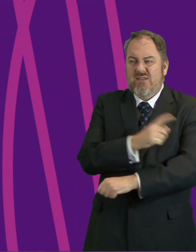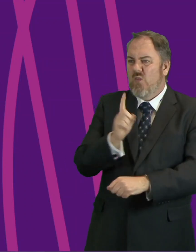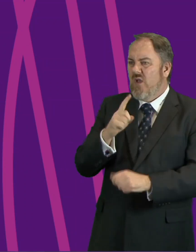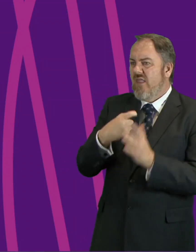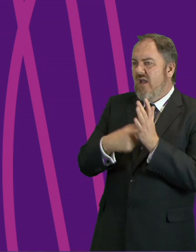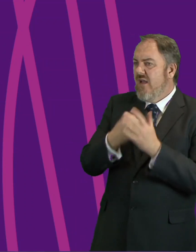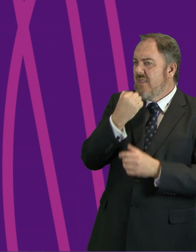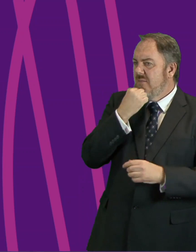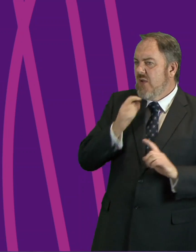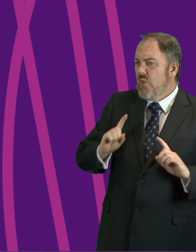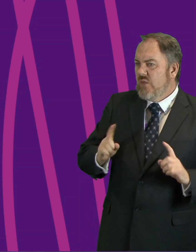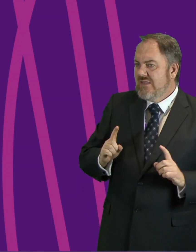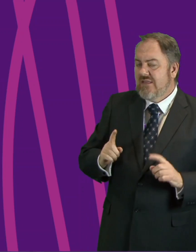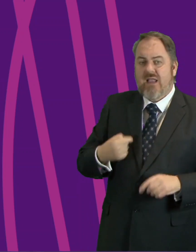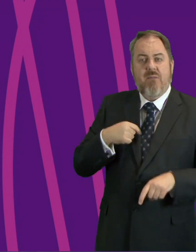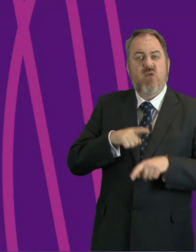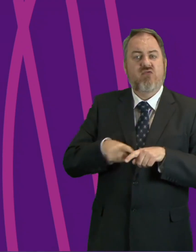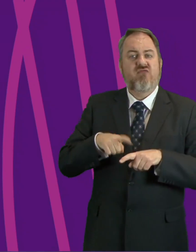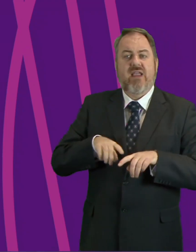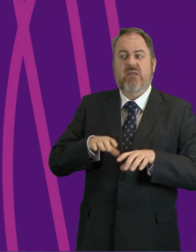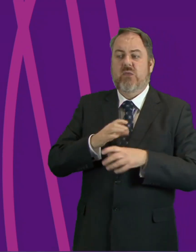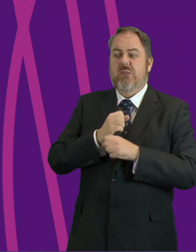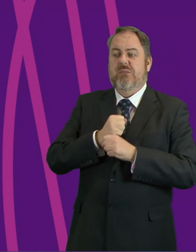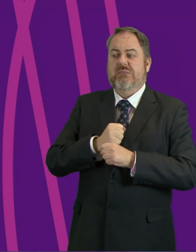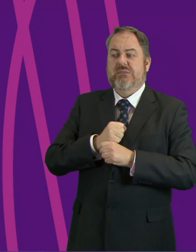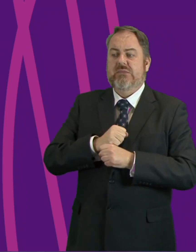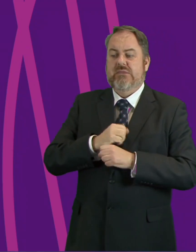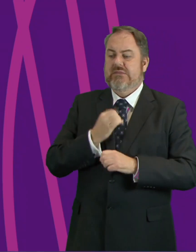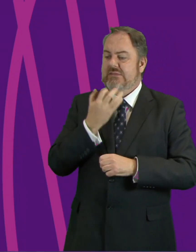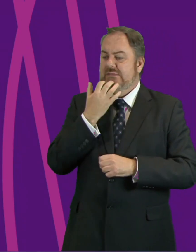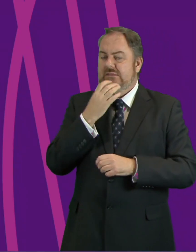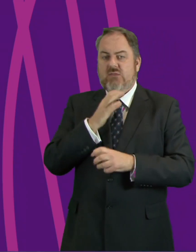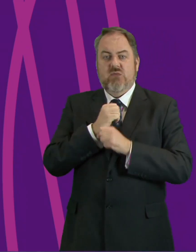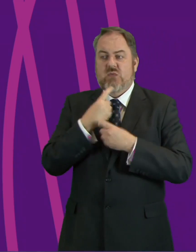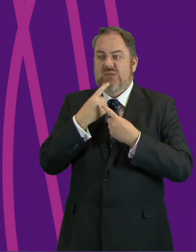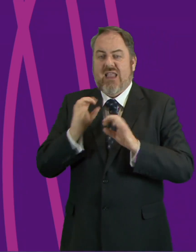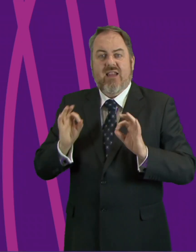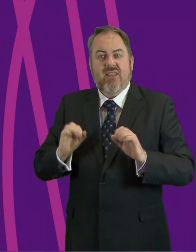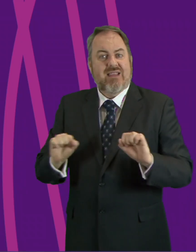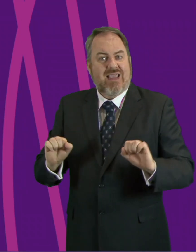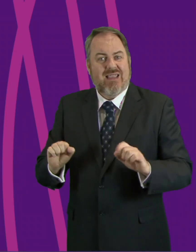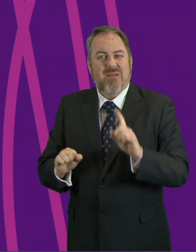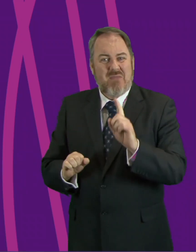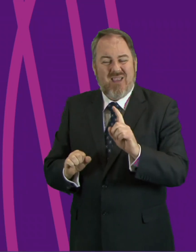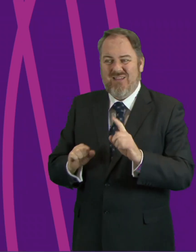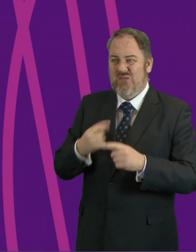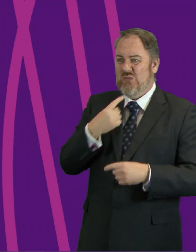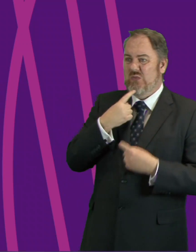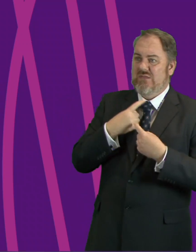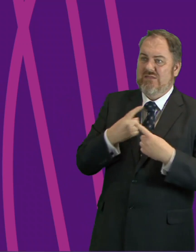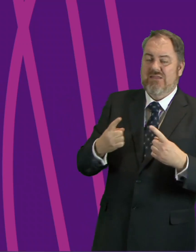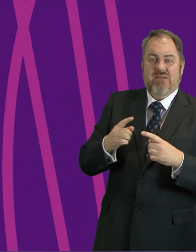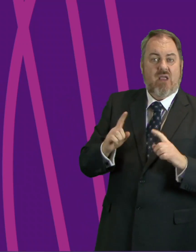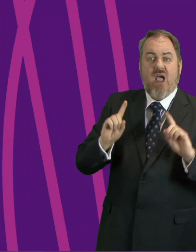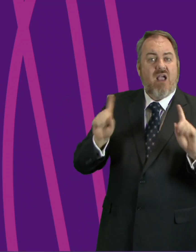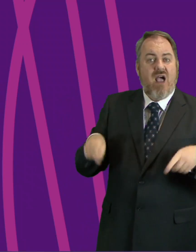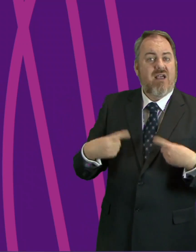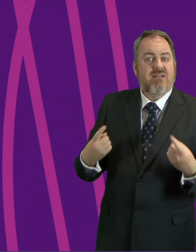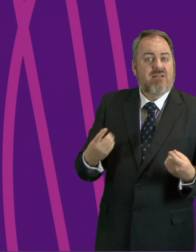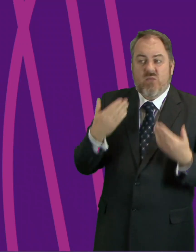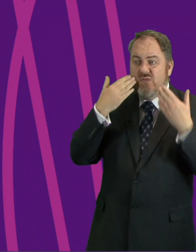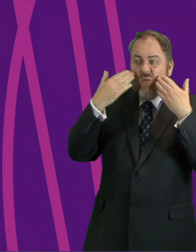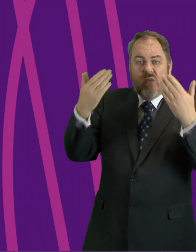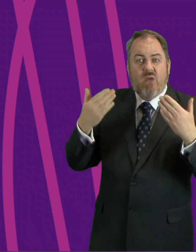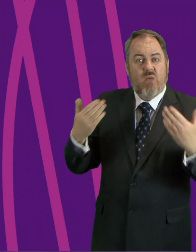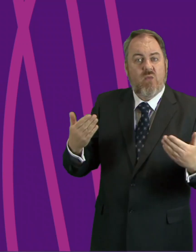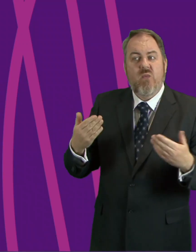not avoiding giving a figure, but these are difficult things to arrive at, and people who are more